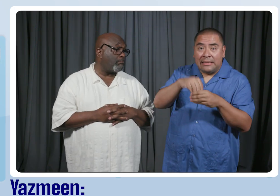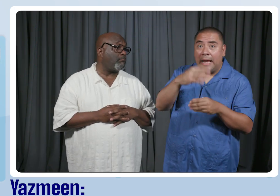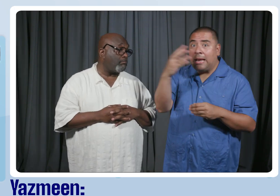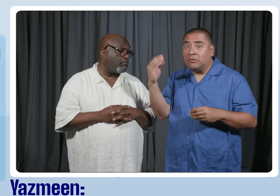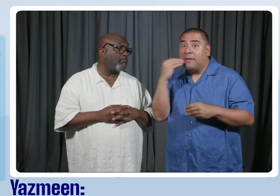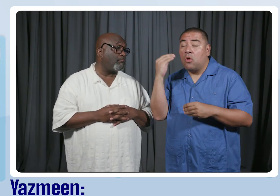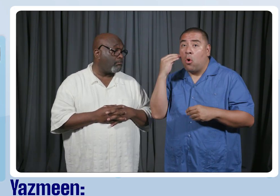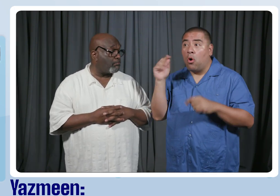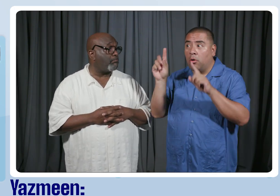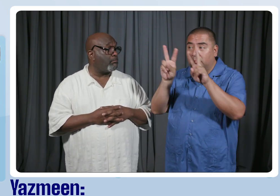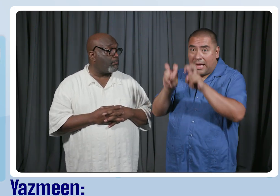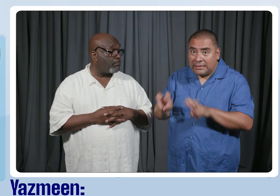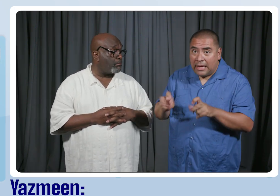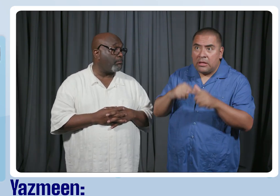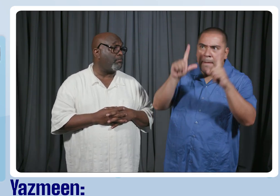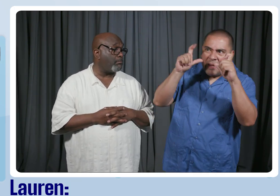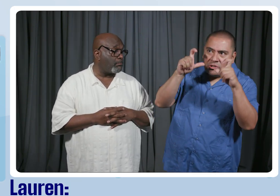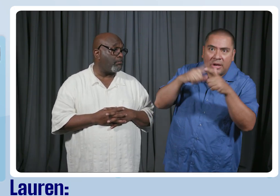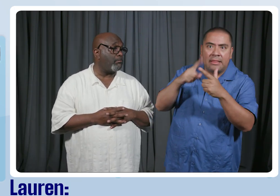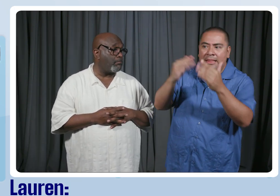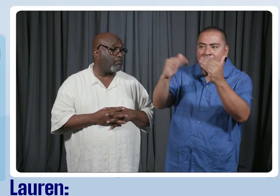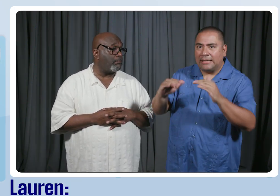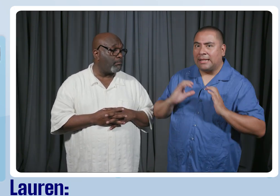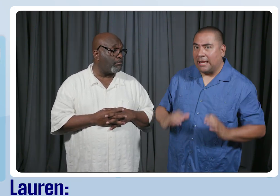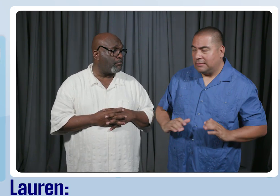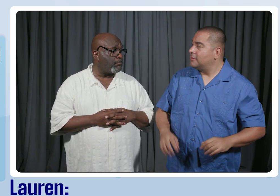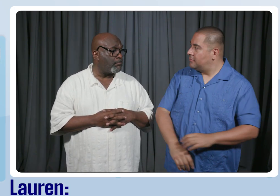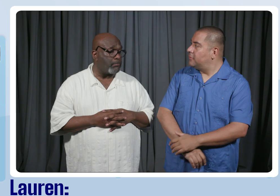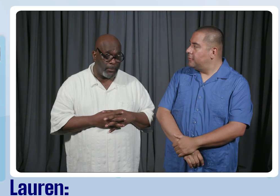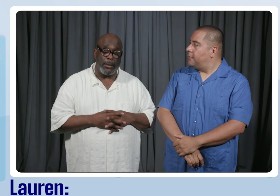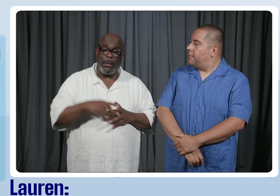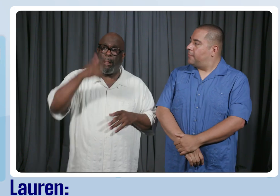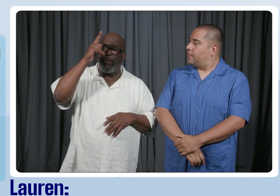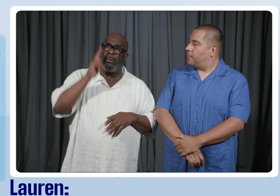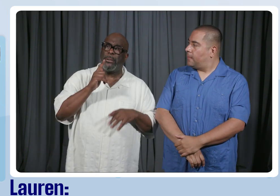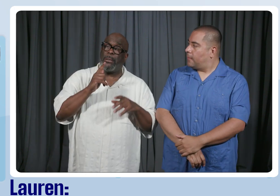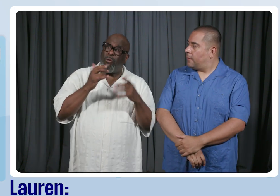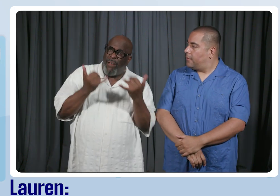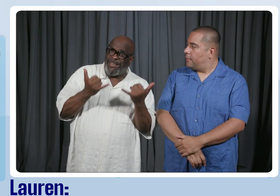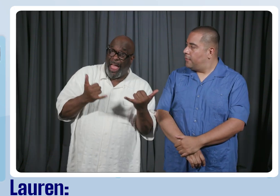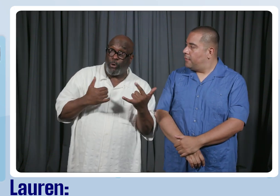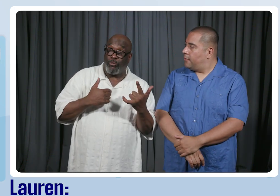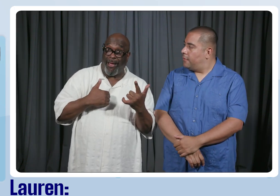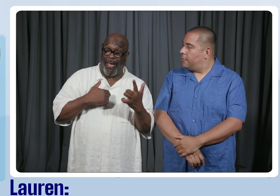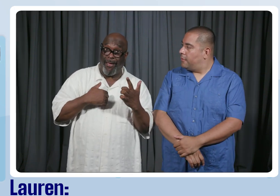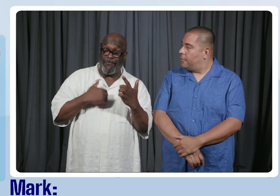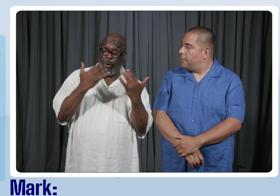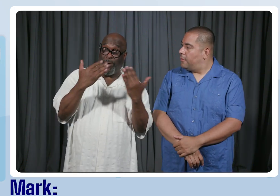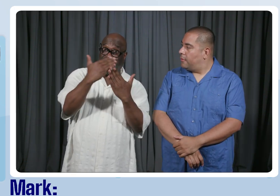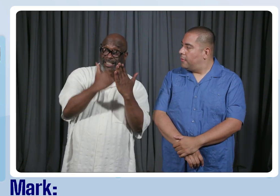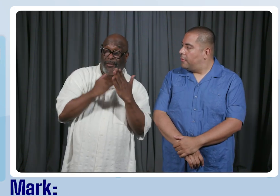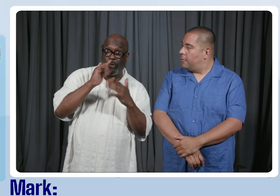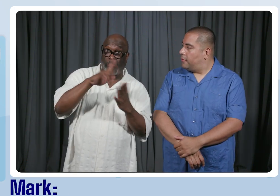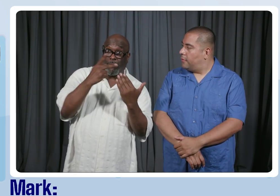take some pictures, and we'll go on to the next client's home. So is there currently a wait list for the program?